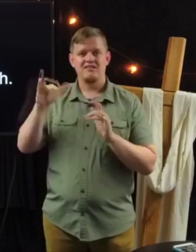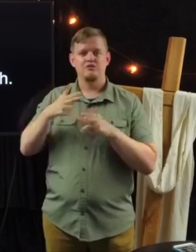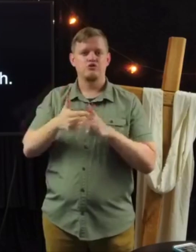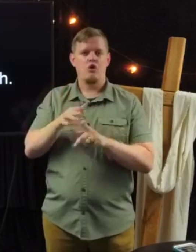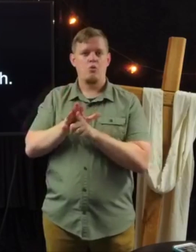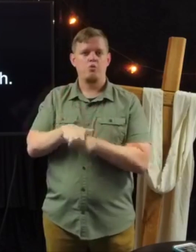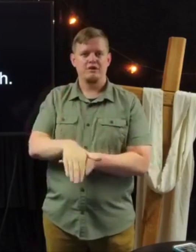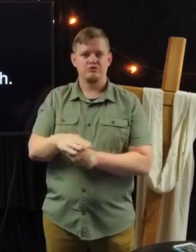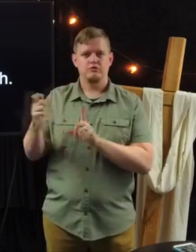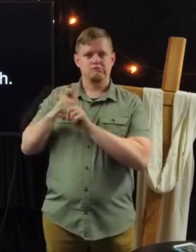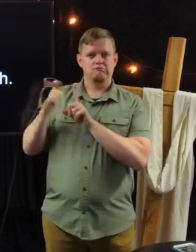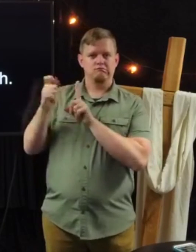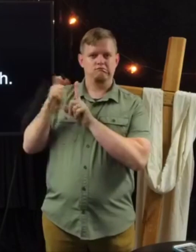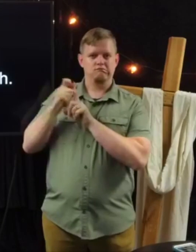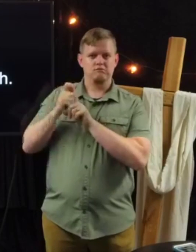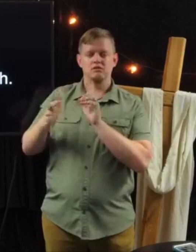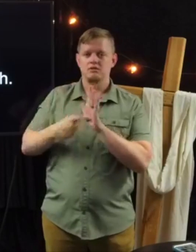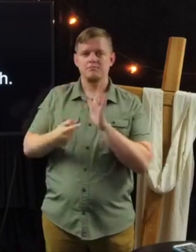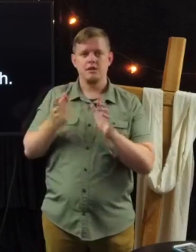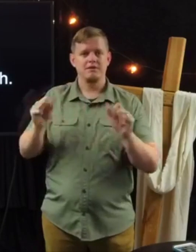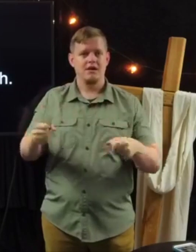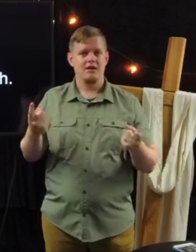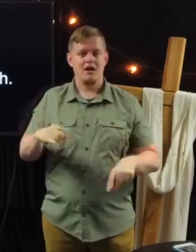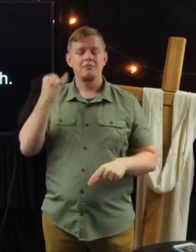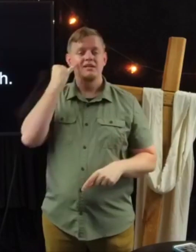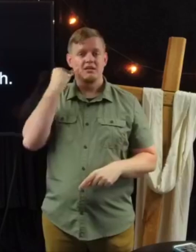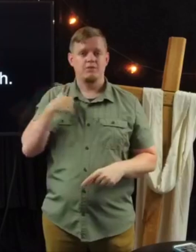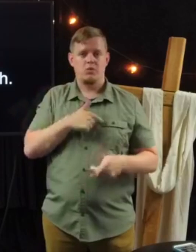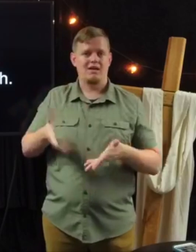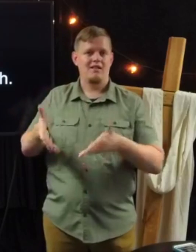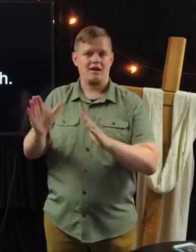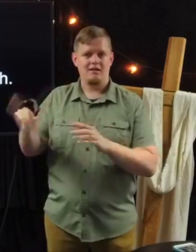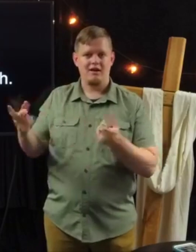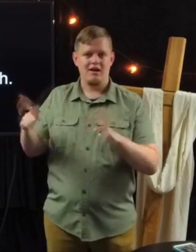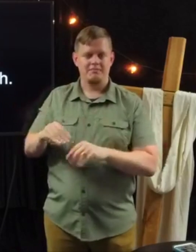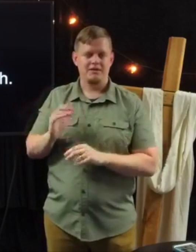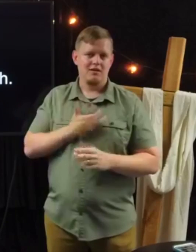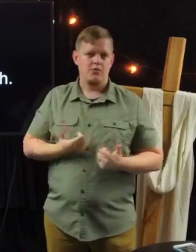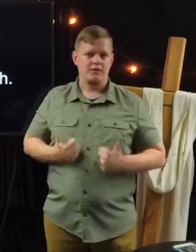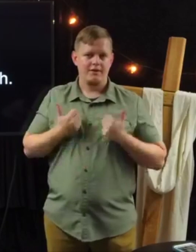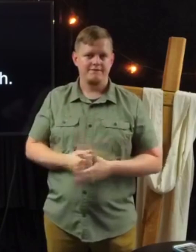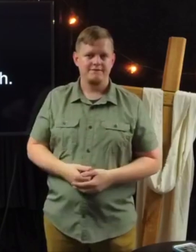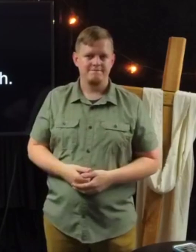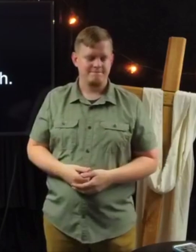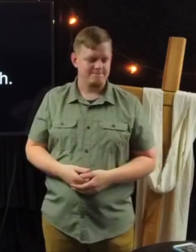attacks from the demons. That's oppression. When people experience spiritual attacks, sometimes if we allow that to happen in our lives,